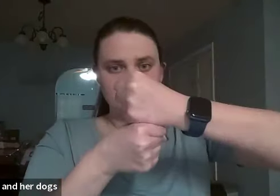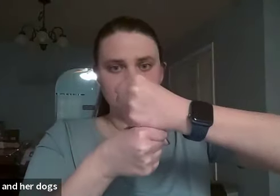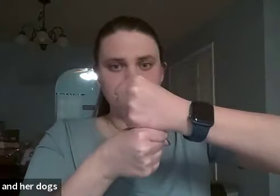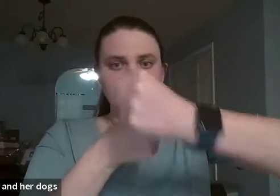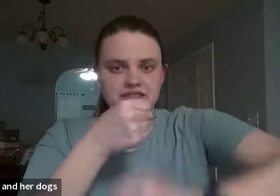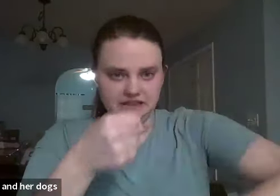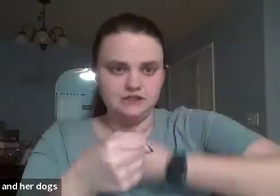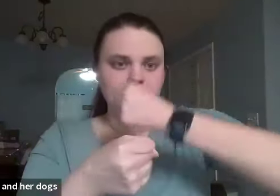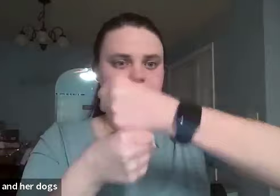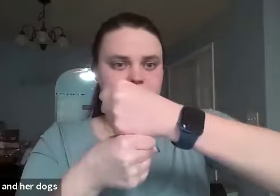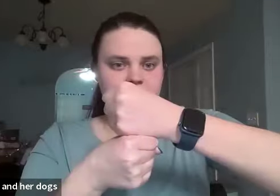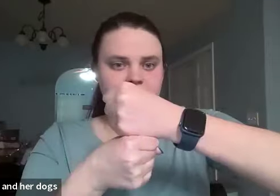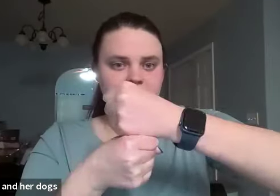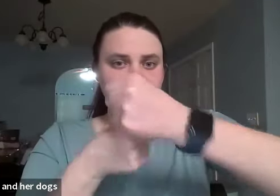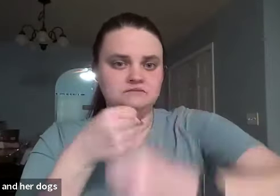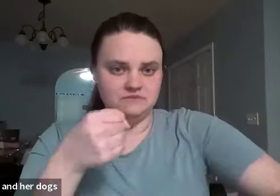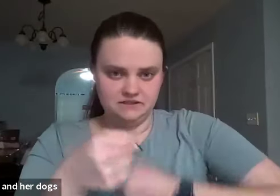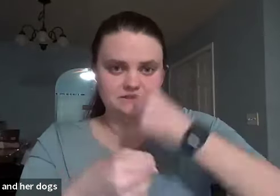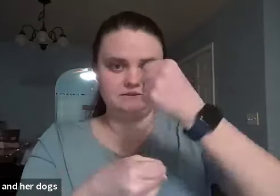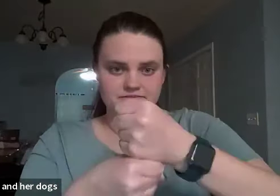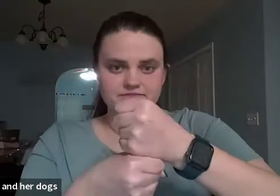top. Year. Year.